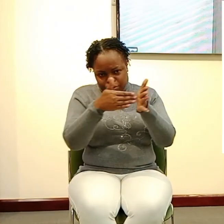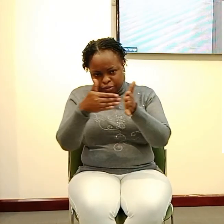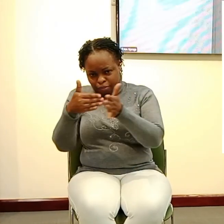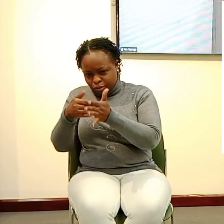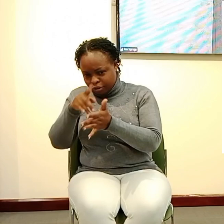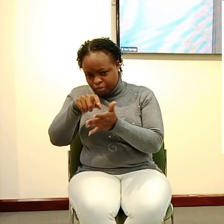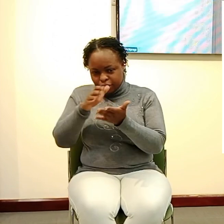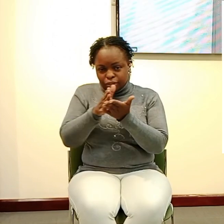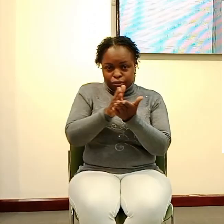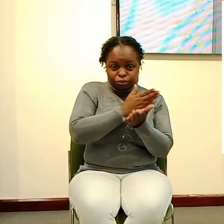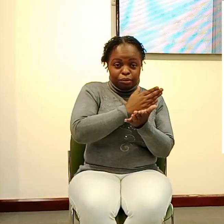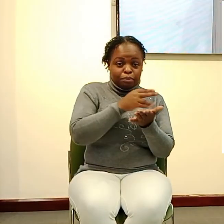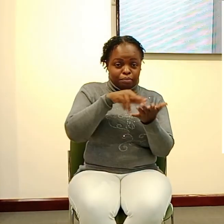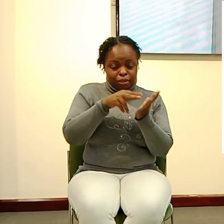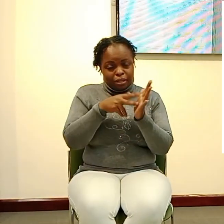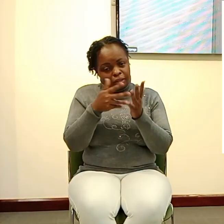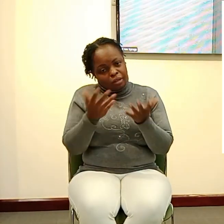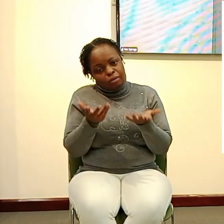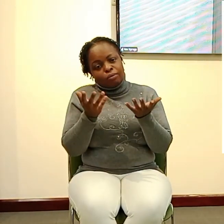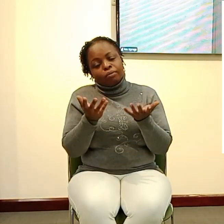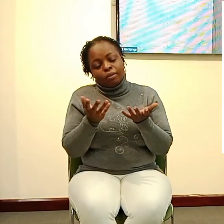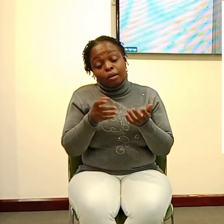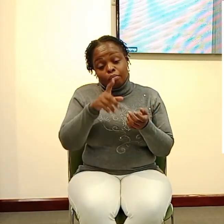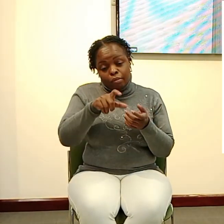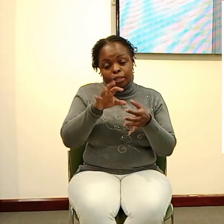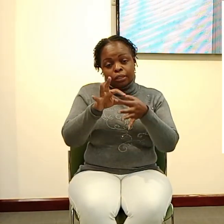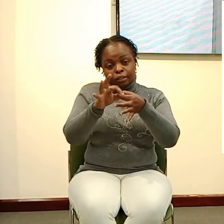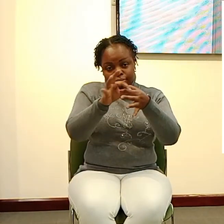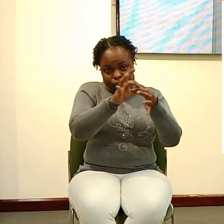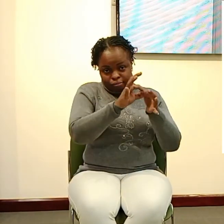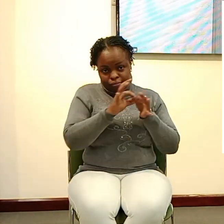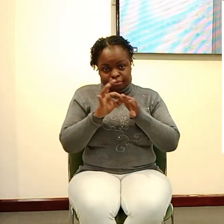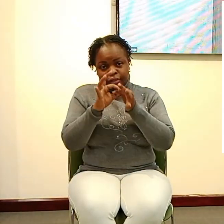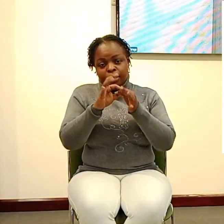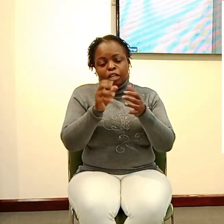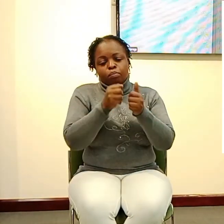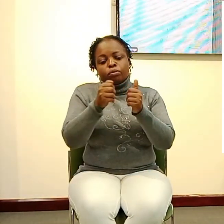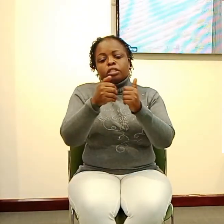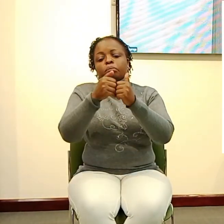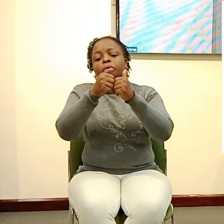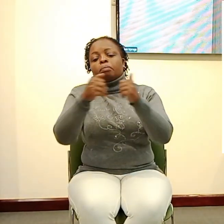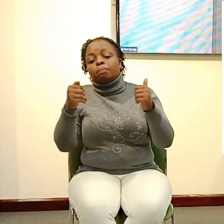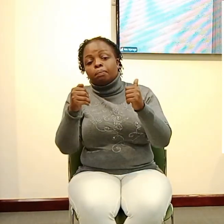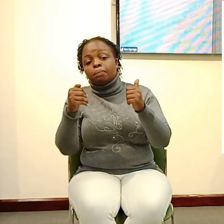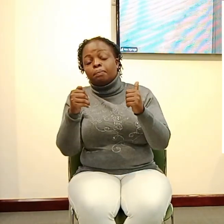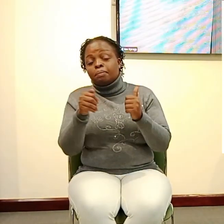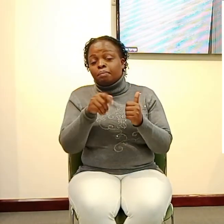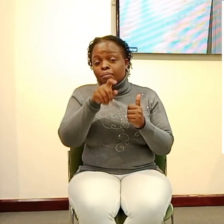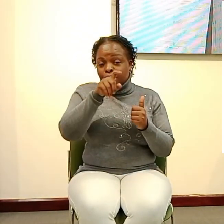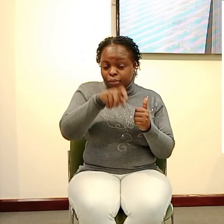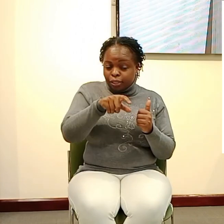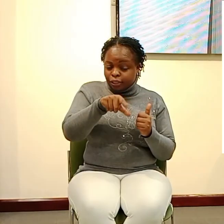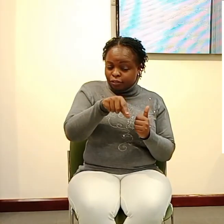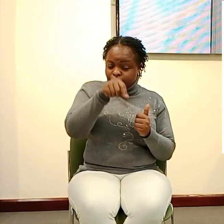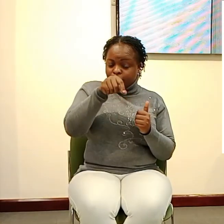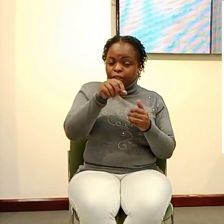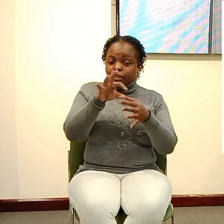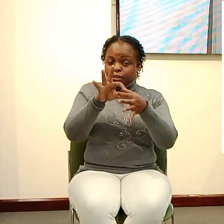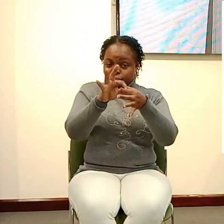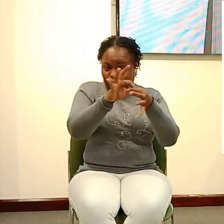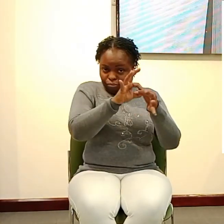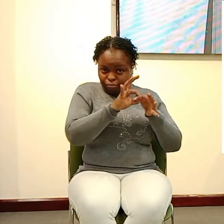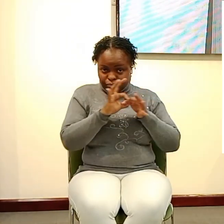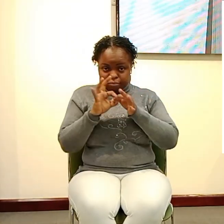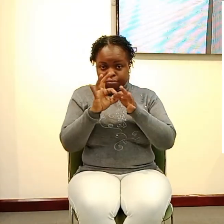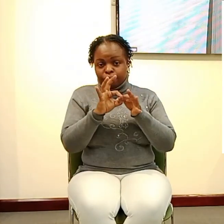to do that, we have to be able to do it collectively. There's no way we can be scattered. And so we need to find that unity of